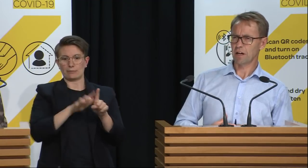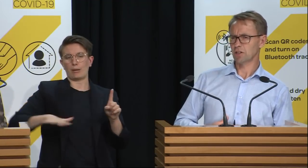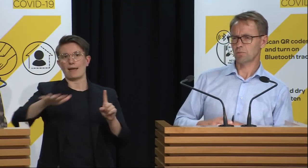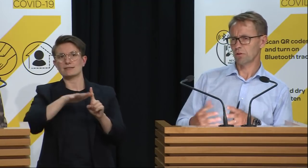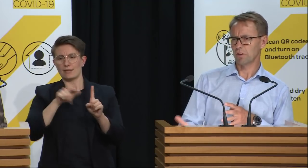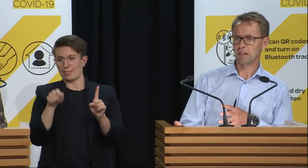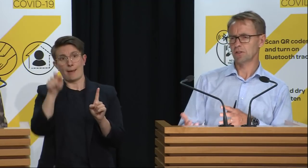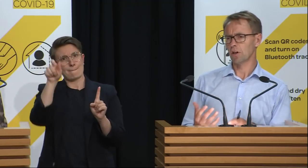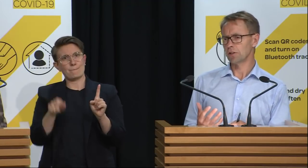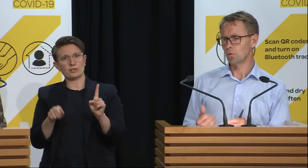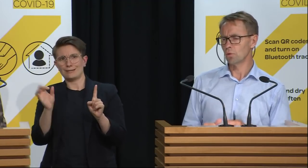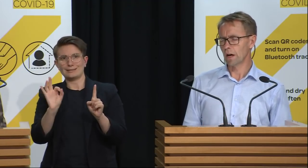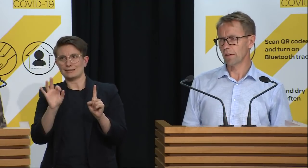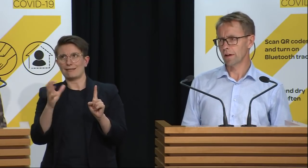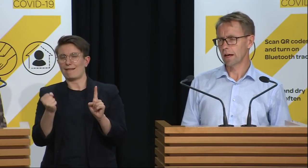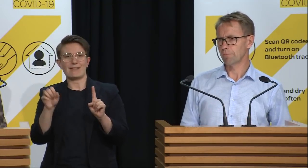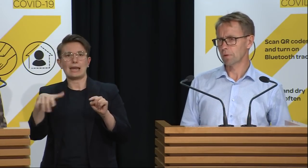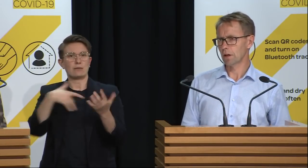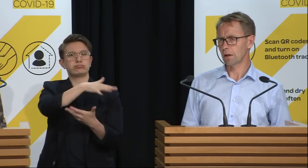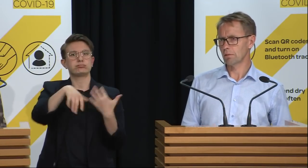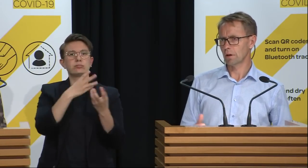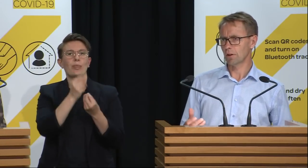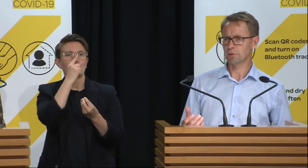any interaction with airside or other